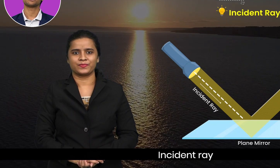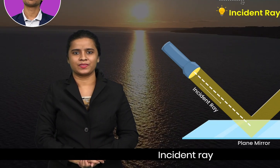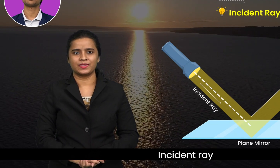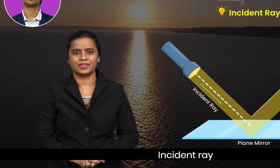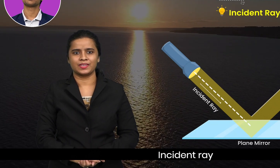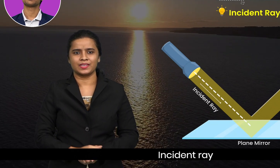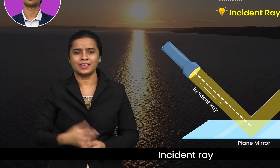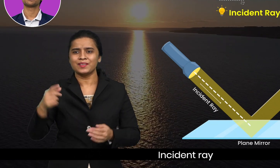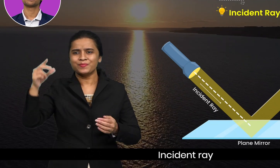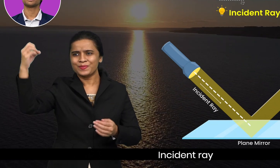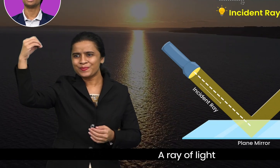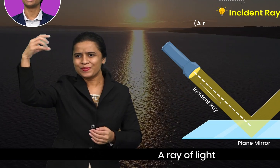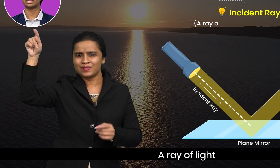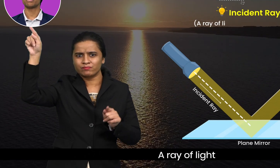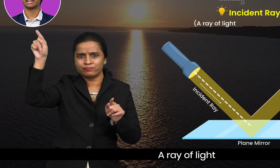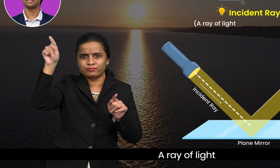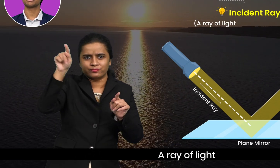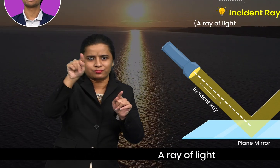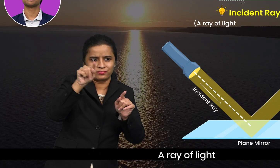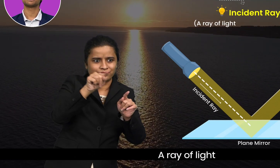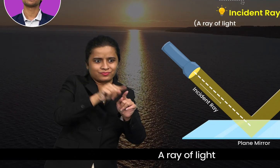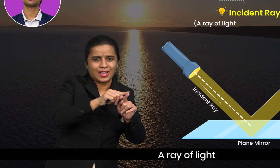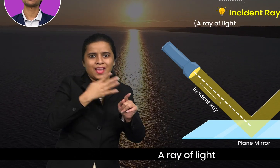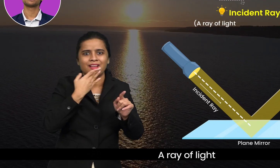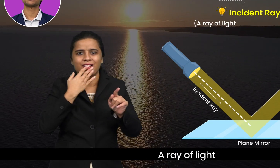incident ray, a ray of light